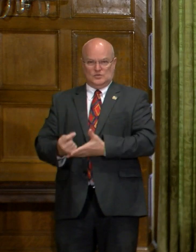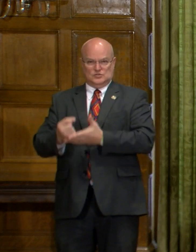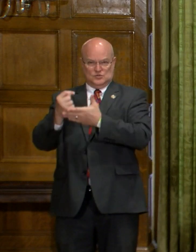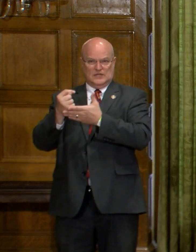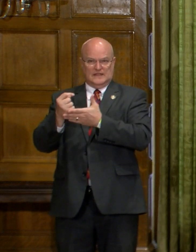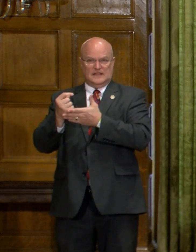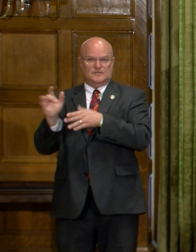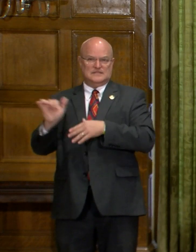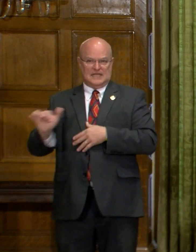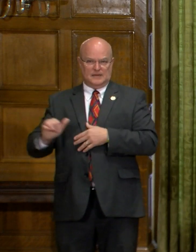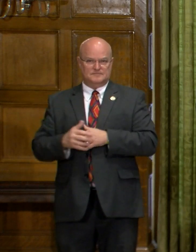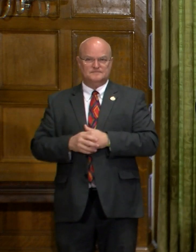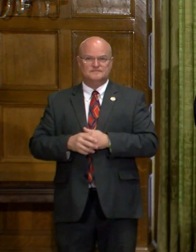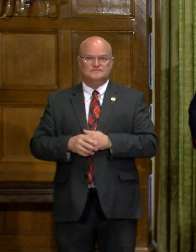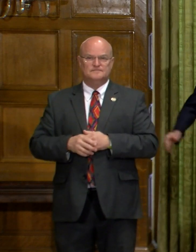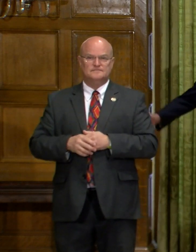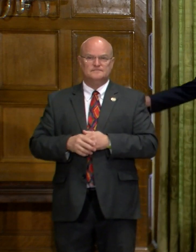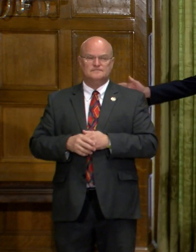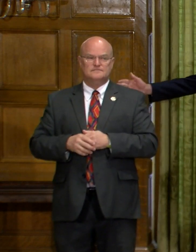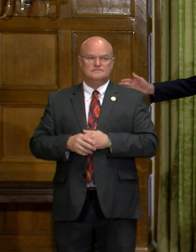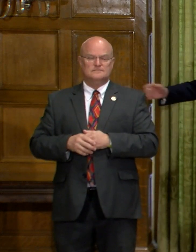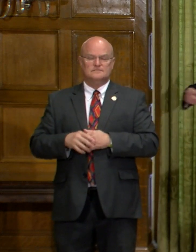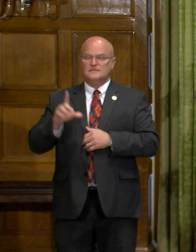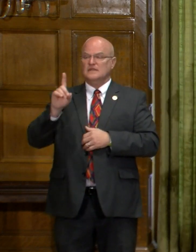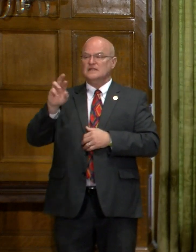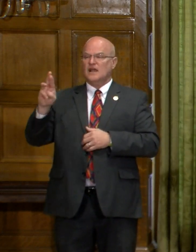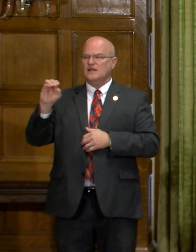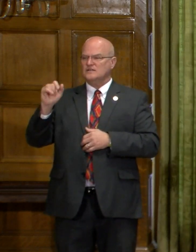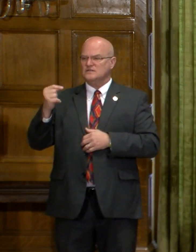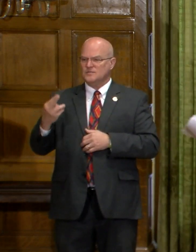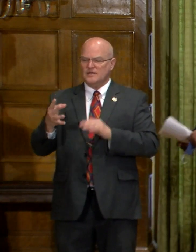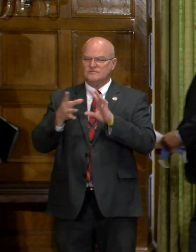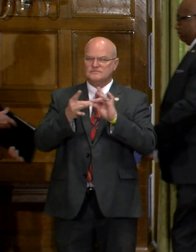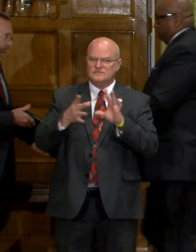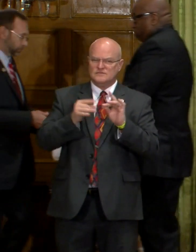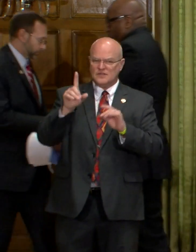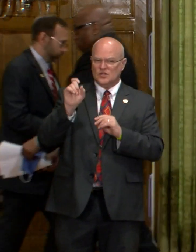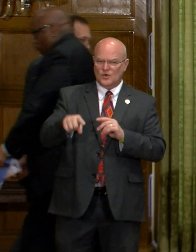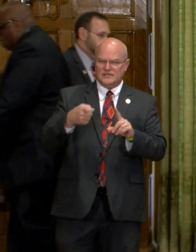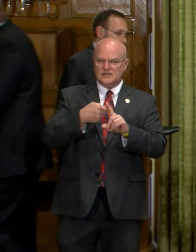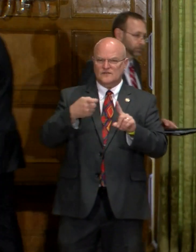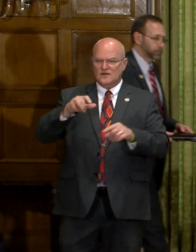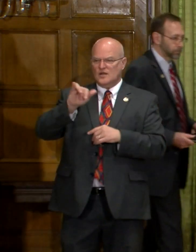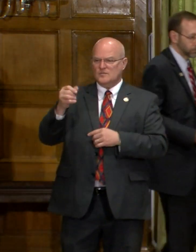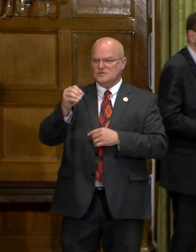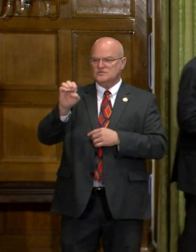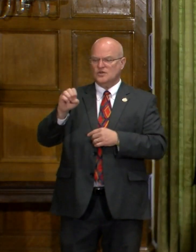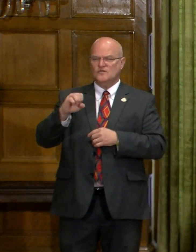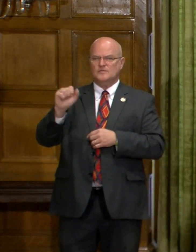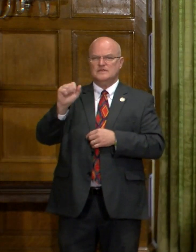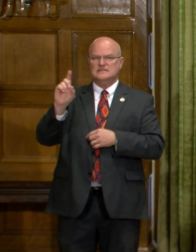them the same. All right, Dr. Smith, can you handle that question from Joe from